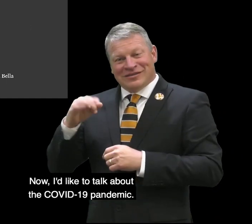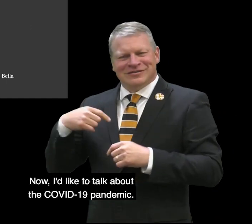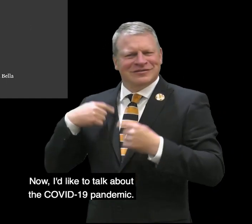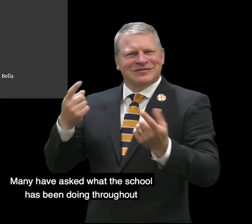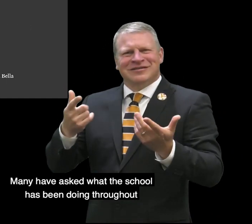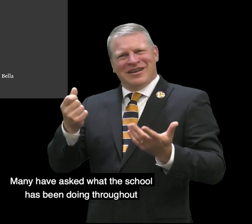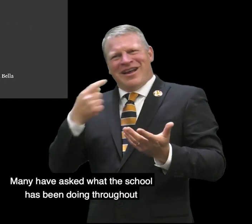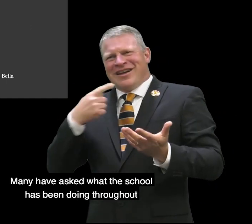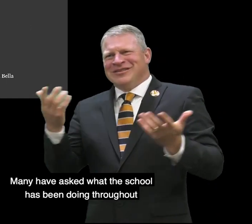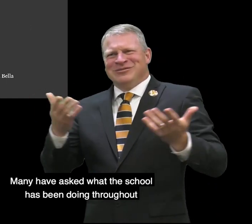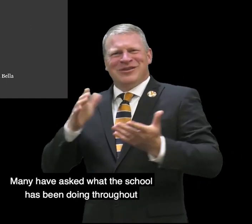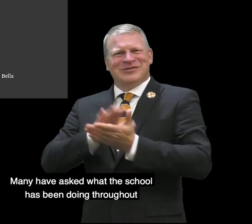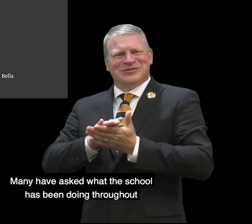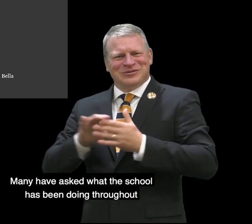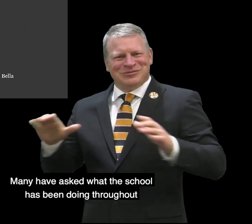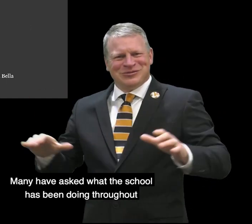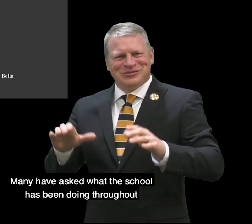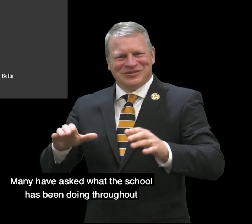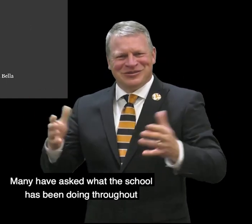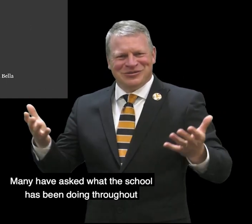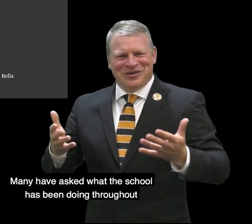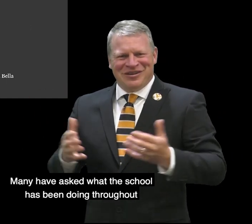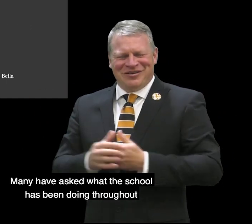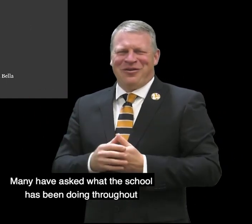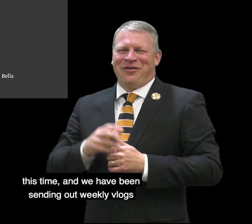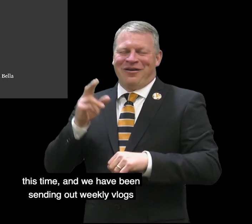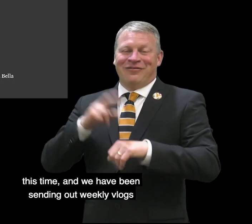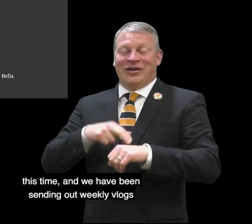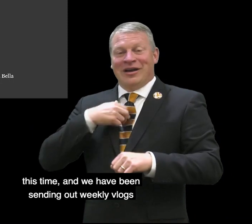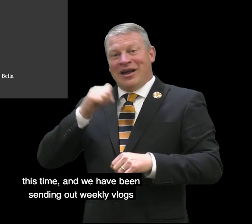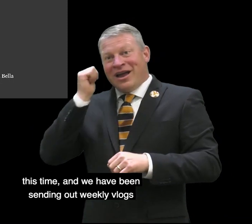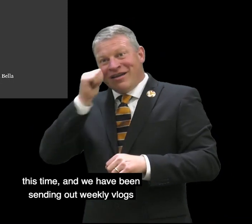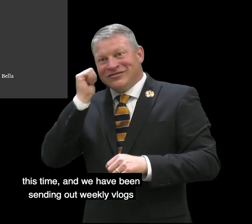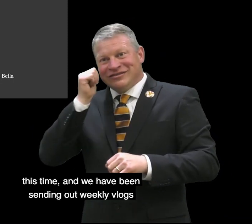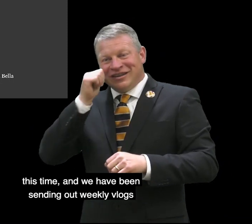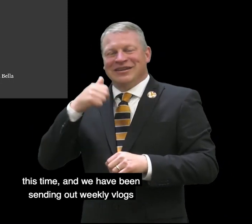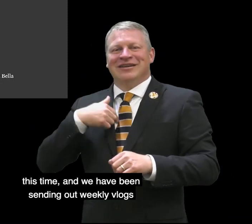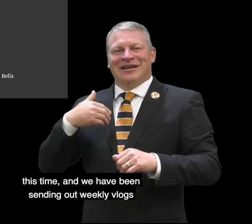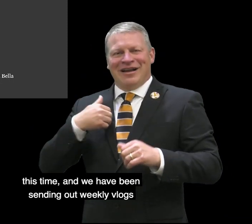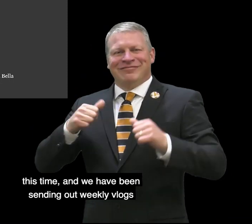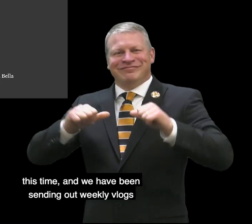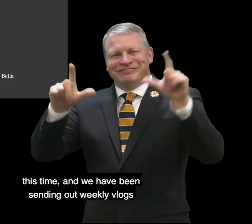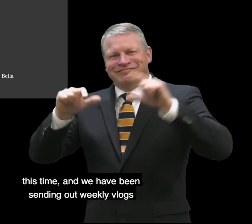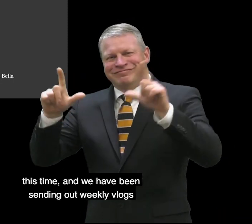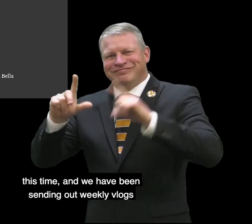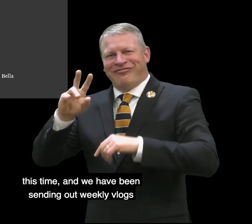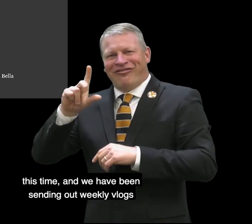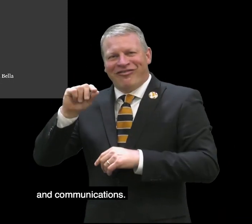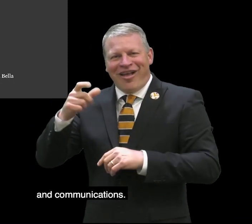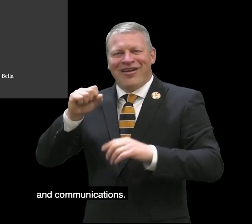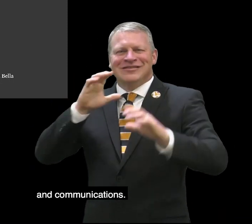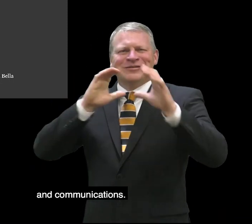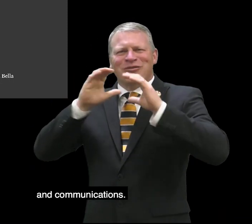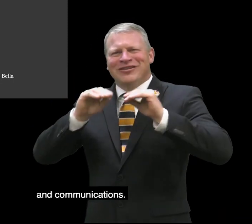about the COVID-19 pandemic. Many have asked what the school has been doing throughout this time, and we've been sending out weekly vlogs